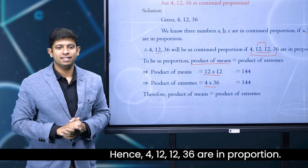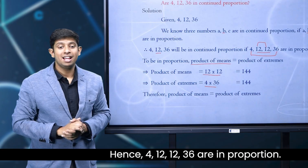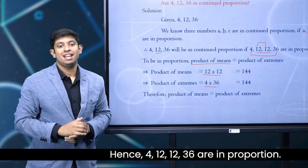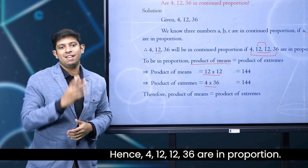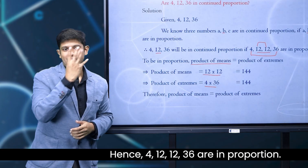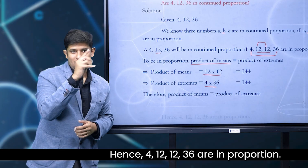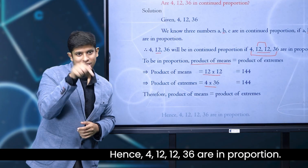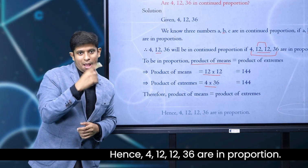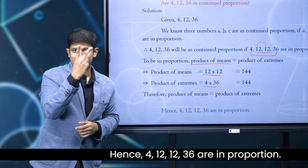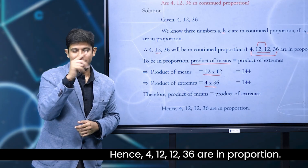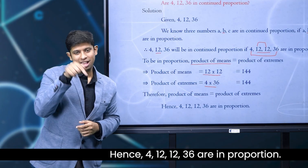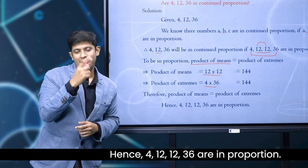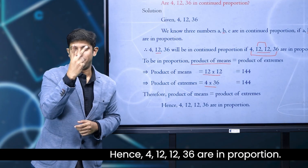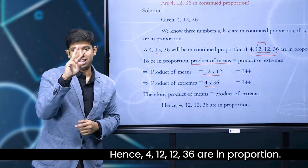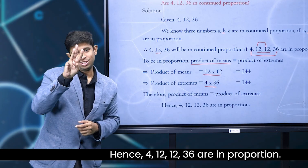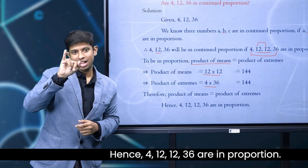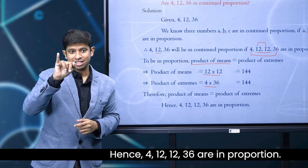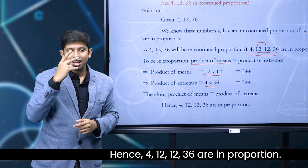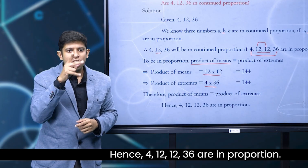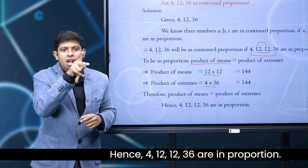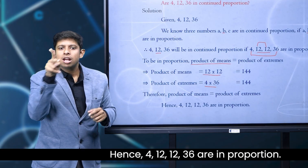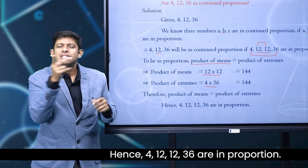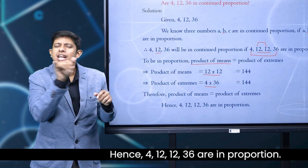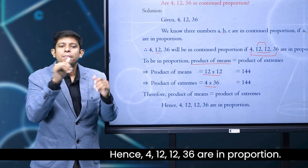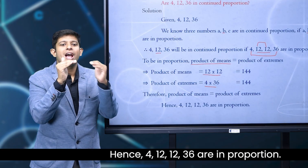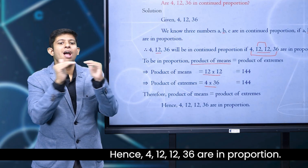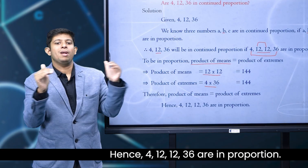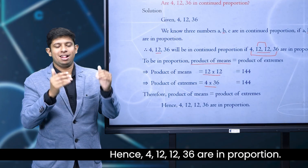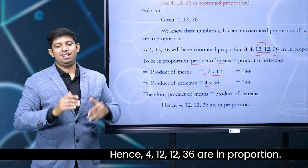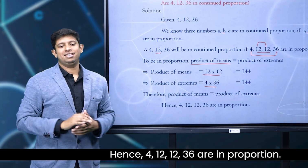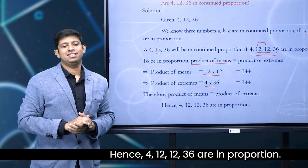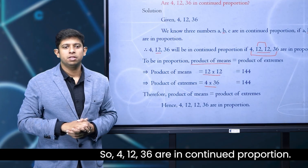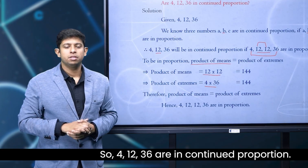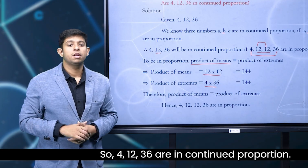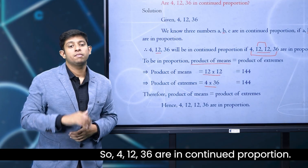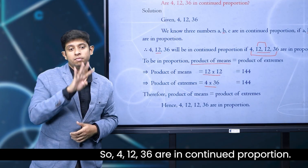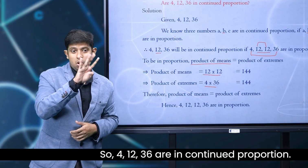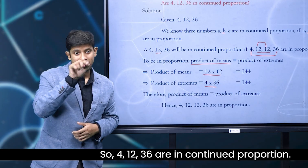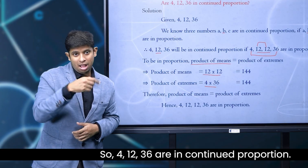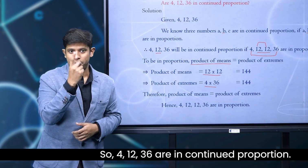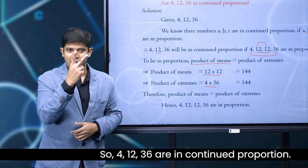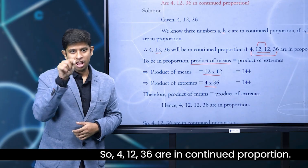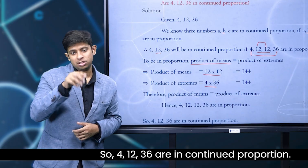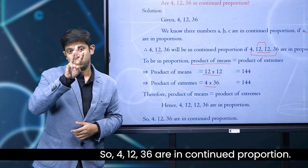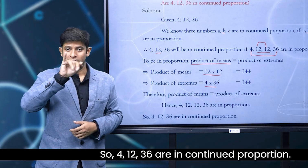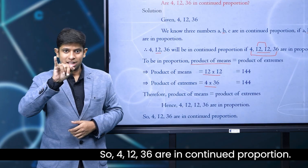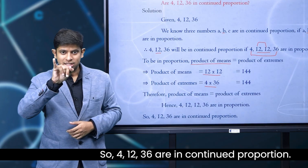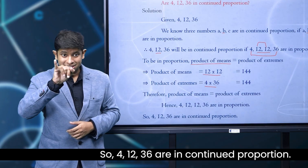Hence, 4, 12, 12, 36 are in proportion. So, 4, 12, 36 are in continued